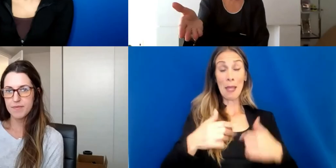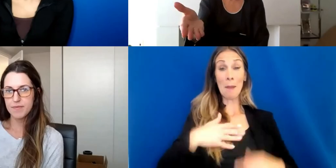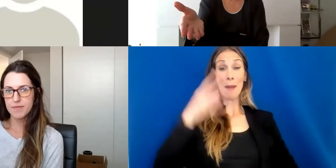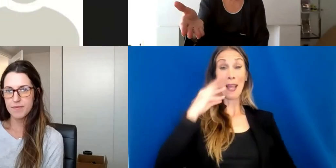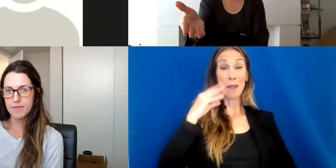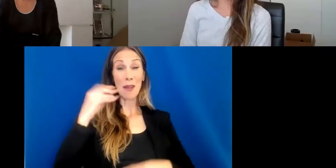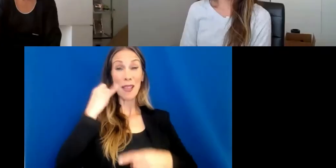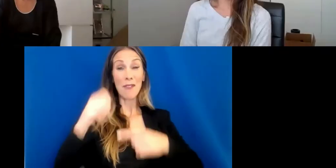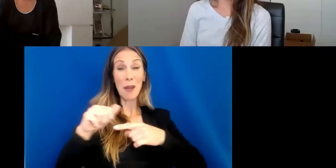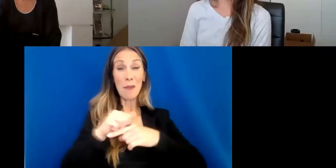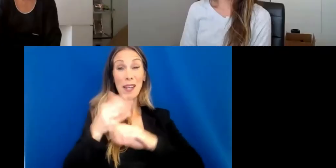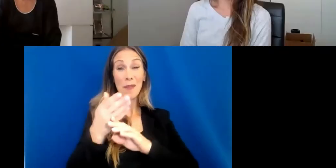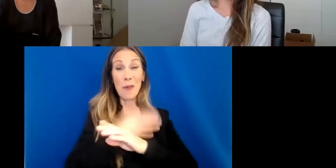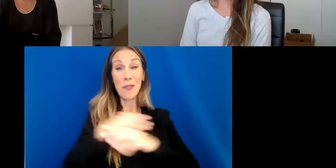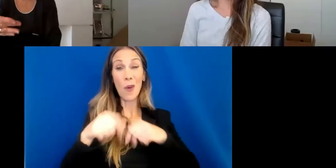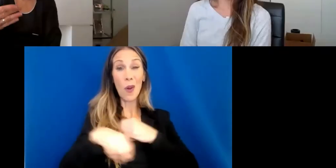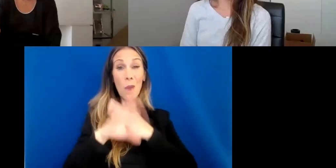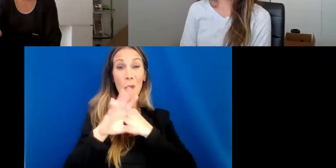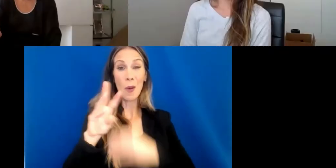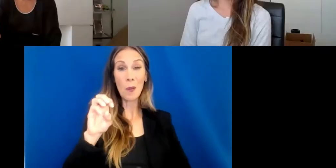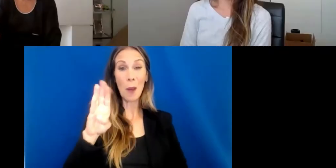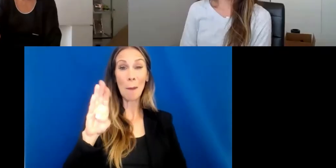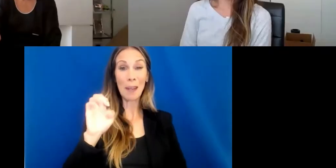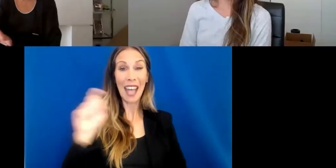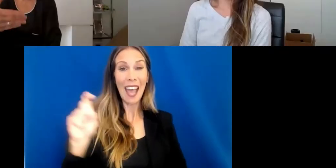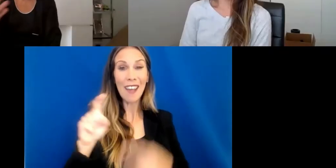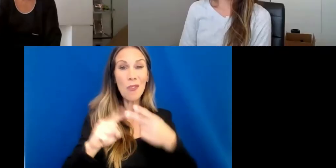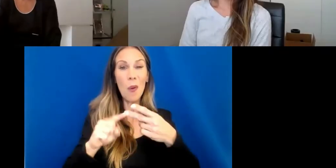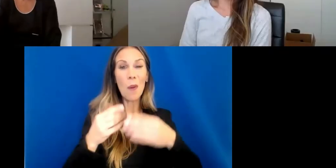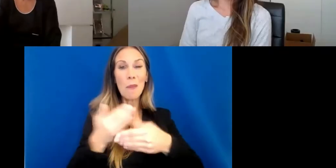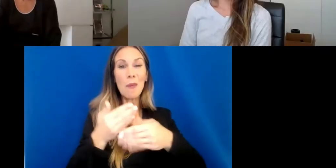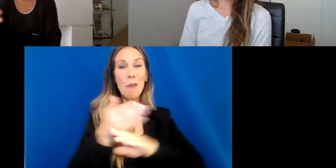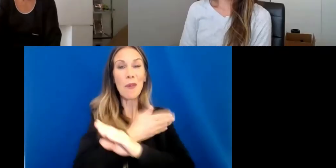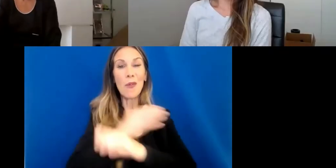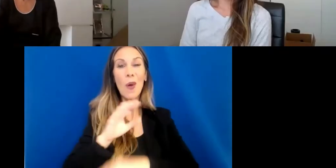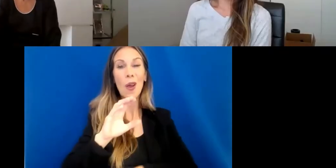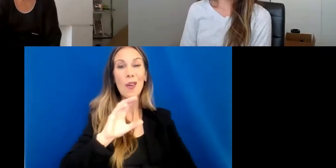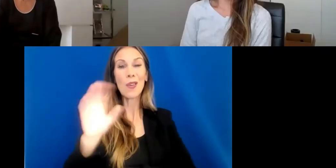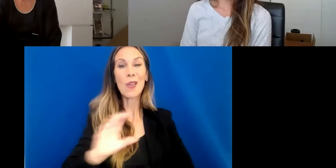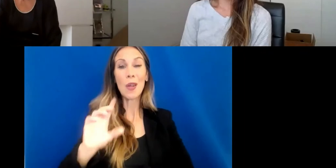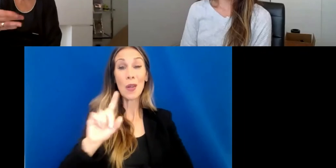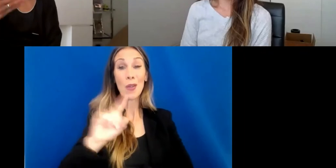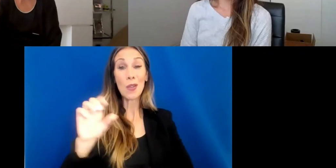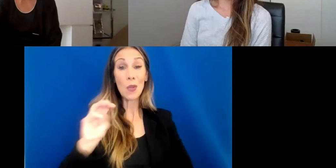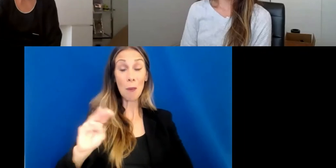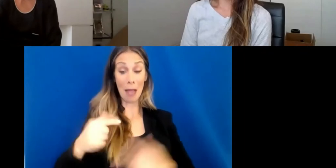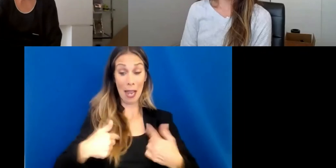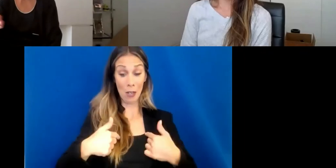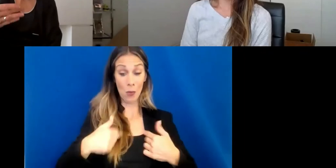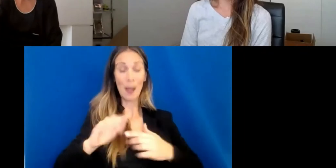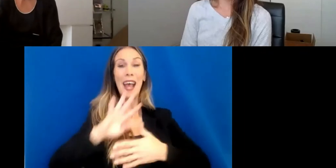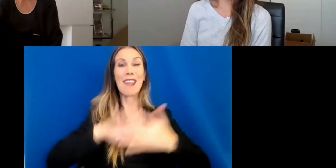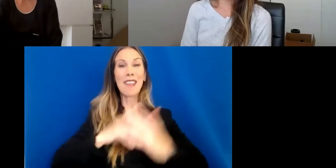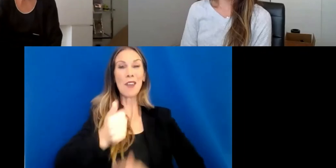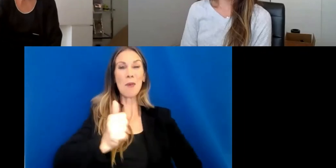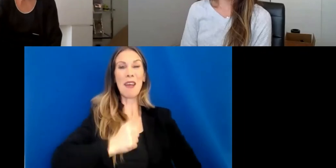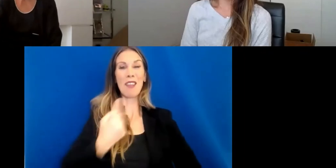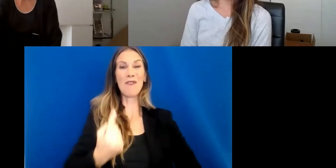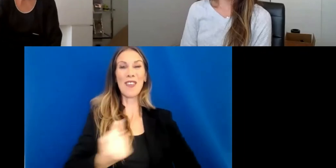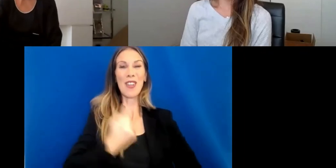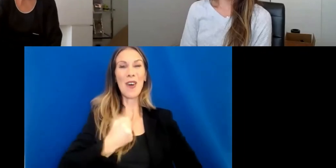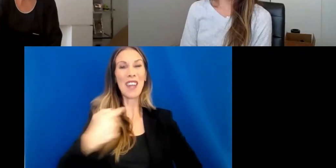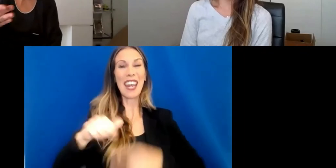before a WebEx or before a Zoom, I just invite myself and I practice. You all can do that. It's not going to feel